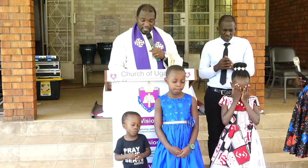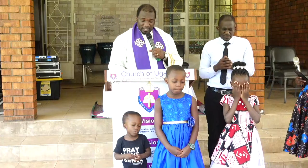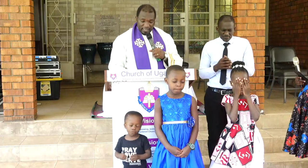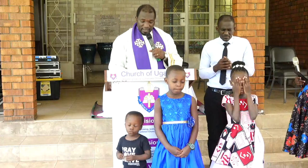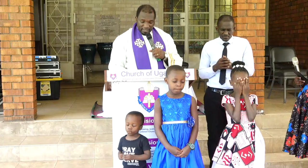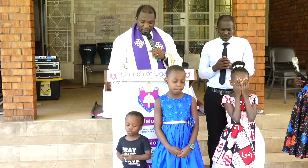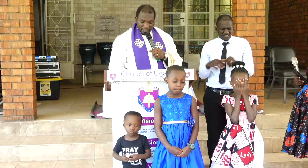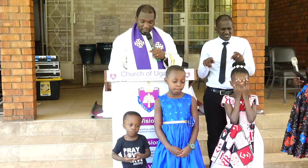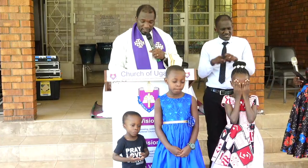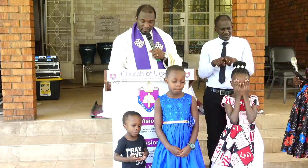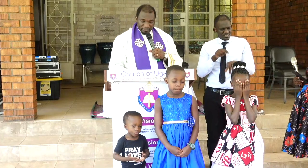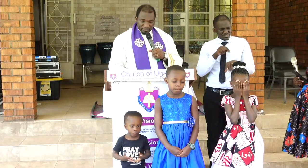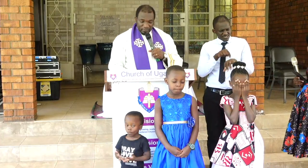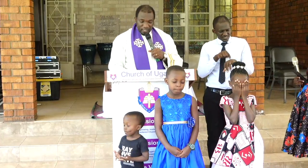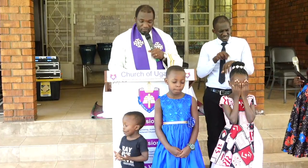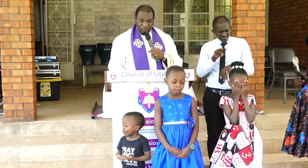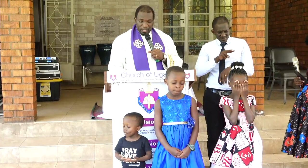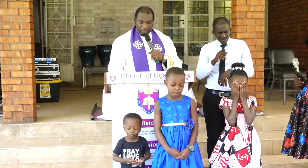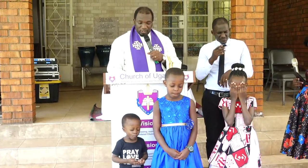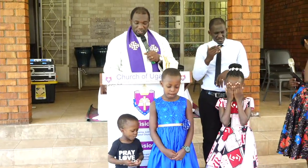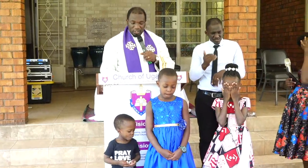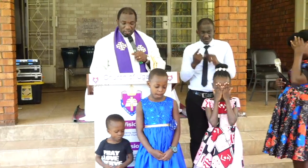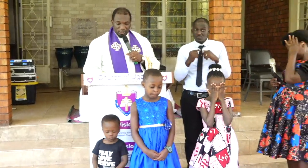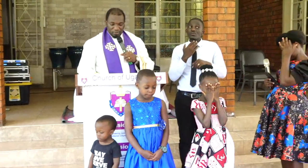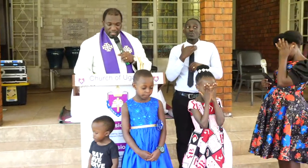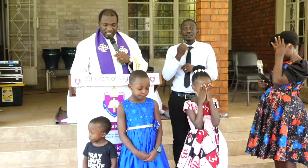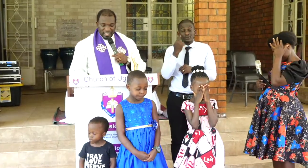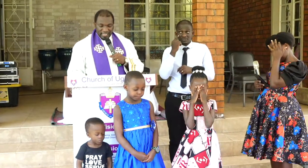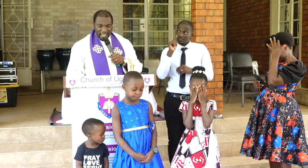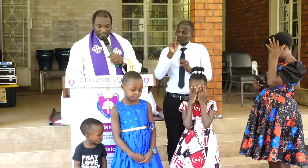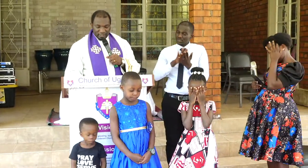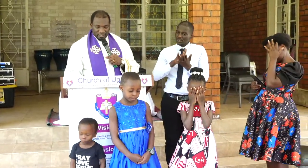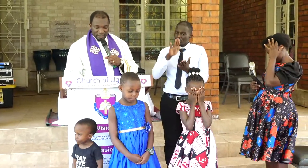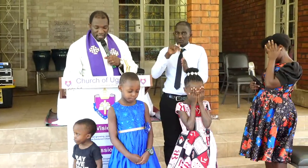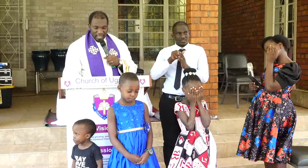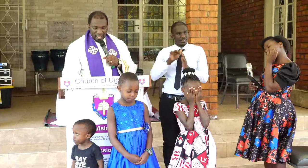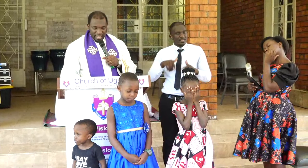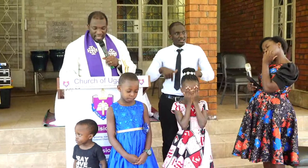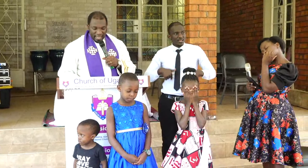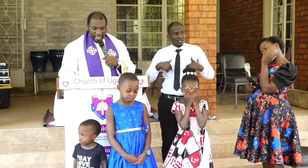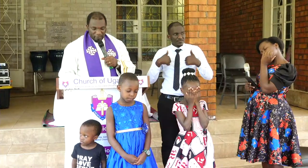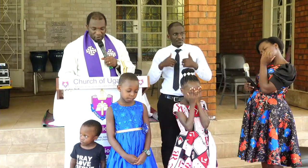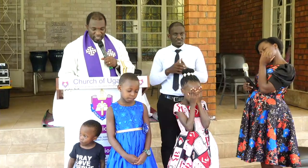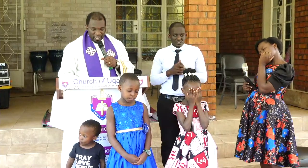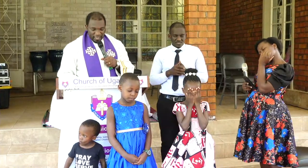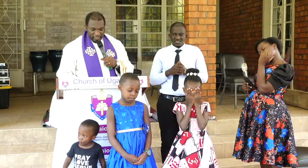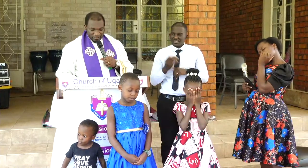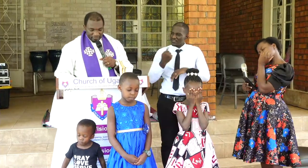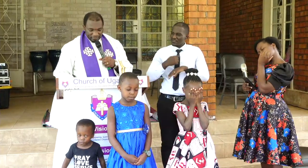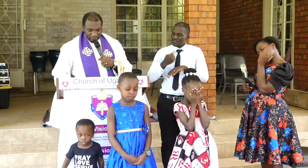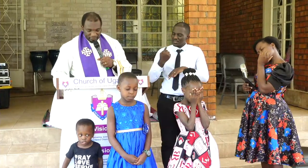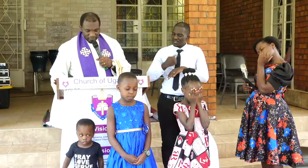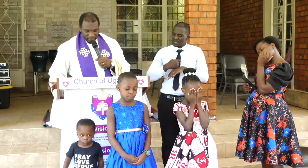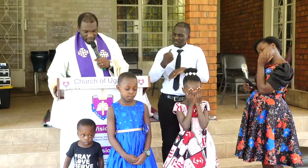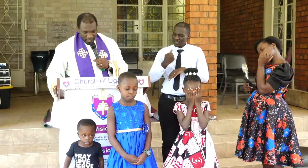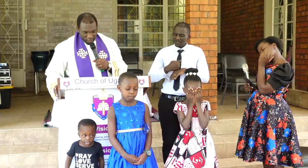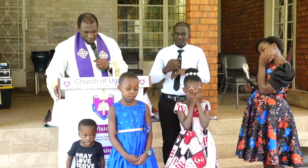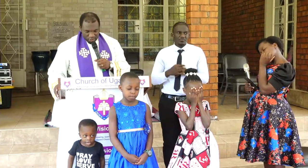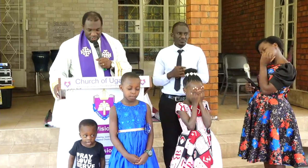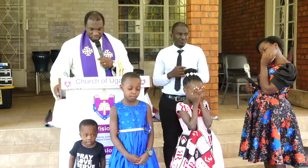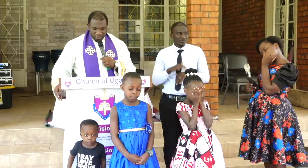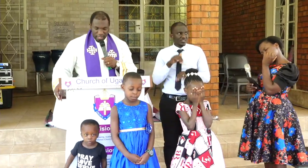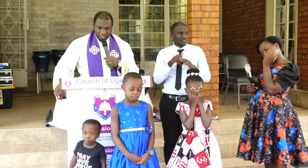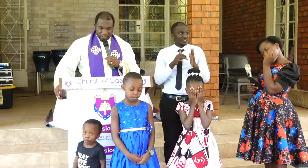at such a time as this, we want to see your glory in their lives every day.